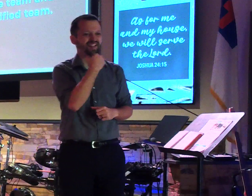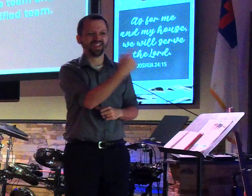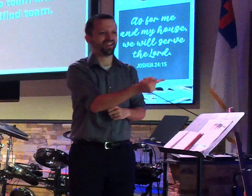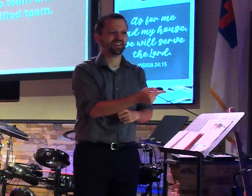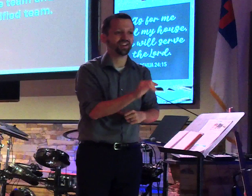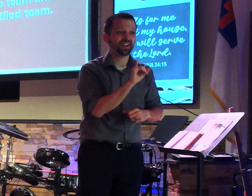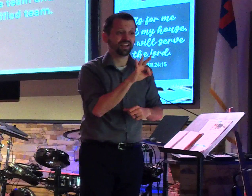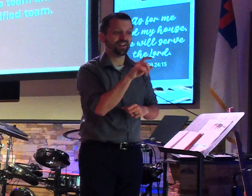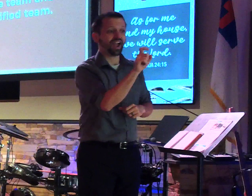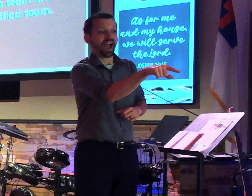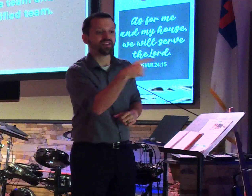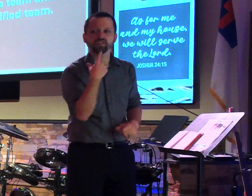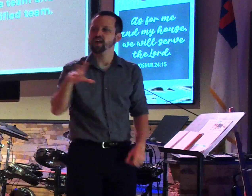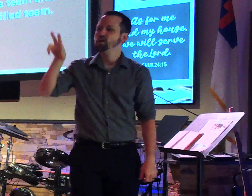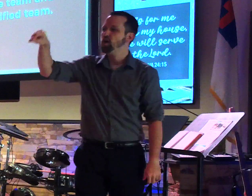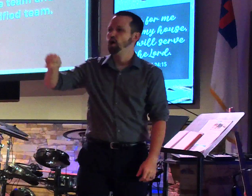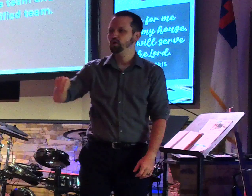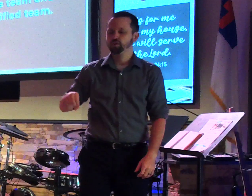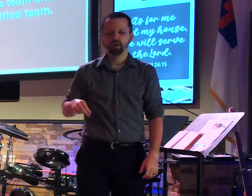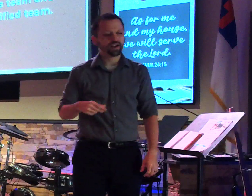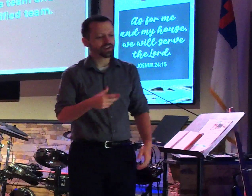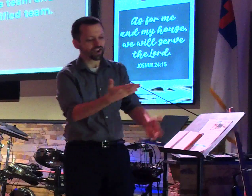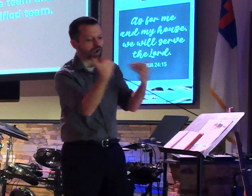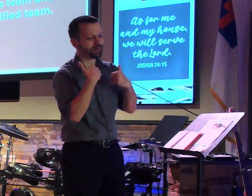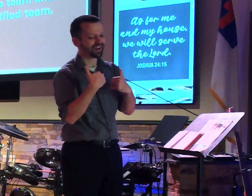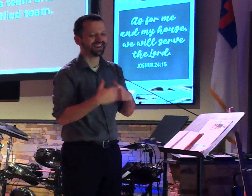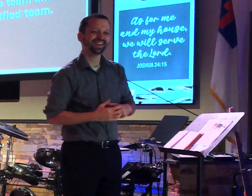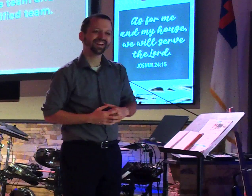I knew if I asked her, she'd tell me no. So I just put her on the spot.